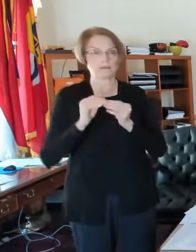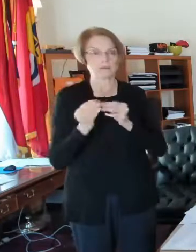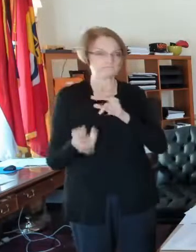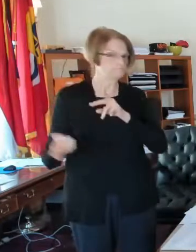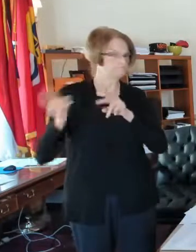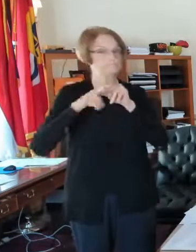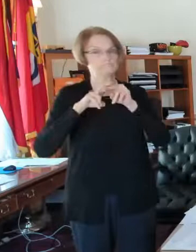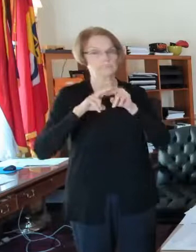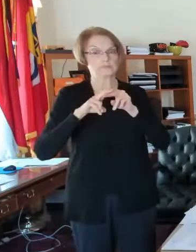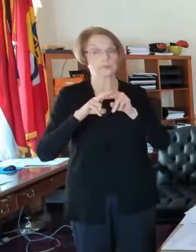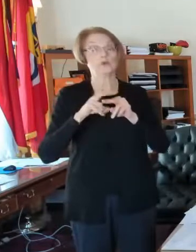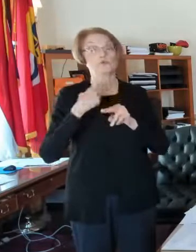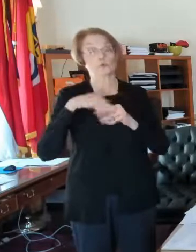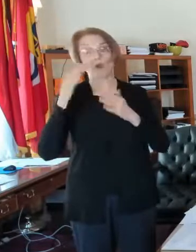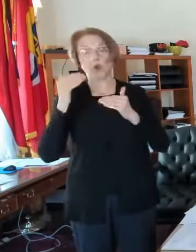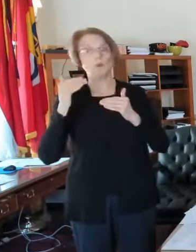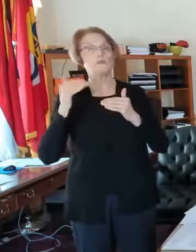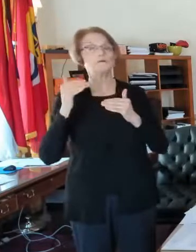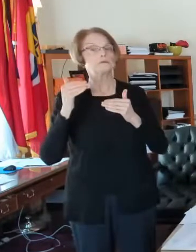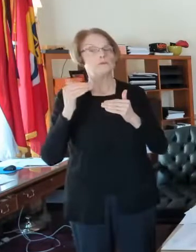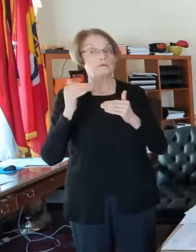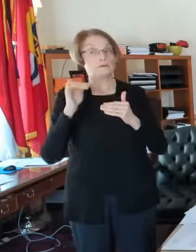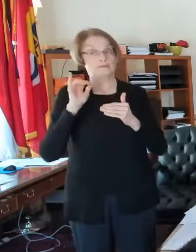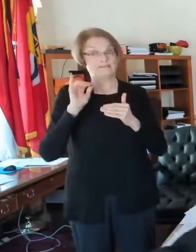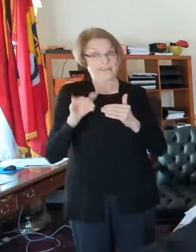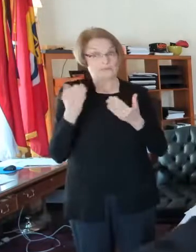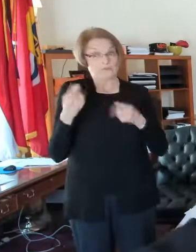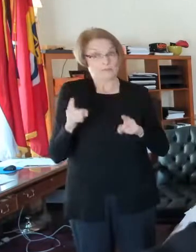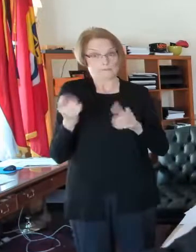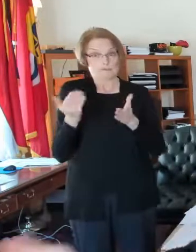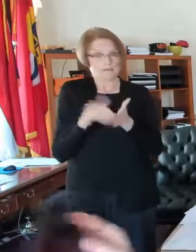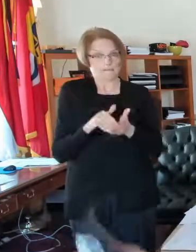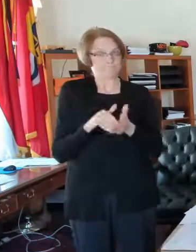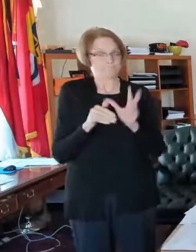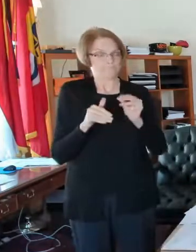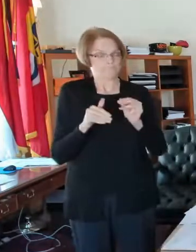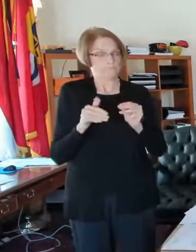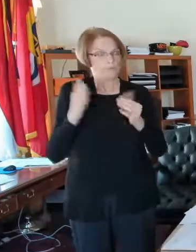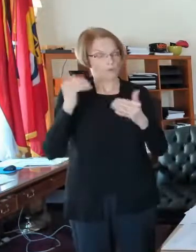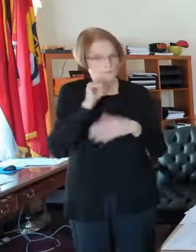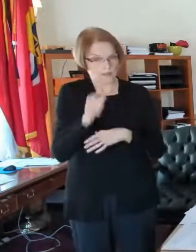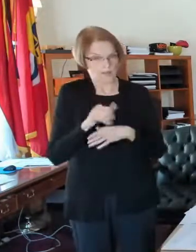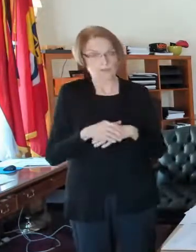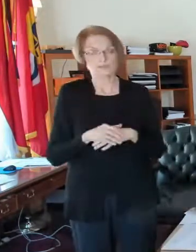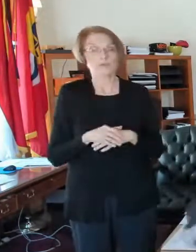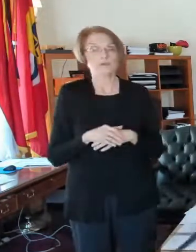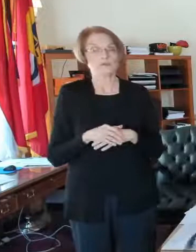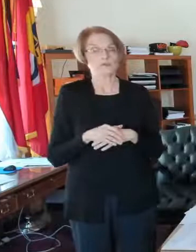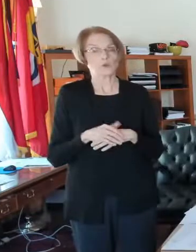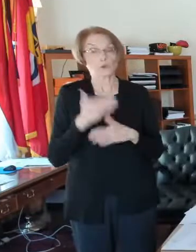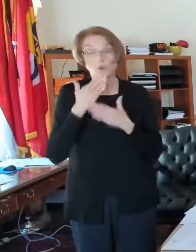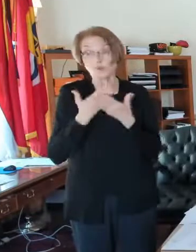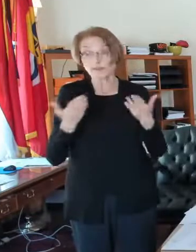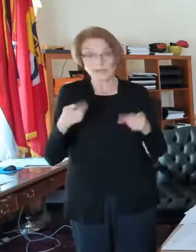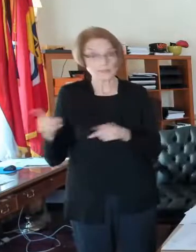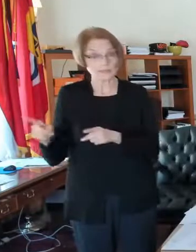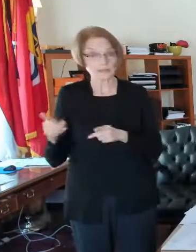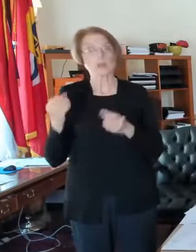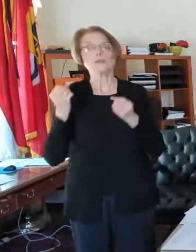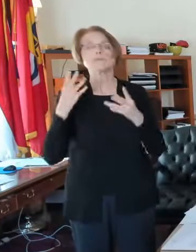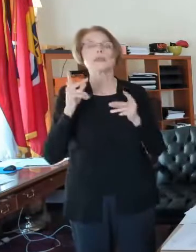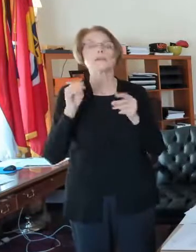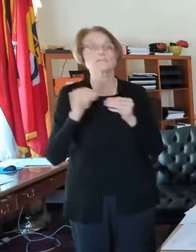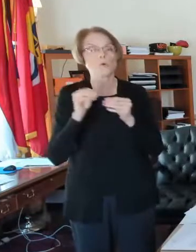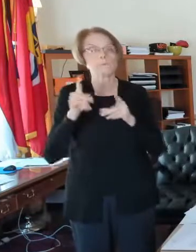very hopeful that that does not happen this time. There's some, good things going on. Of course, many more people are